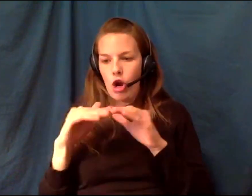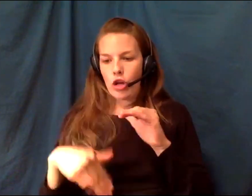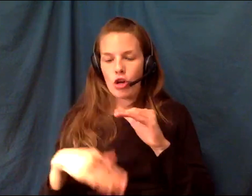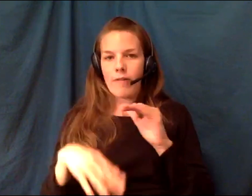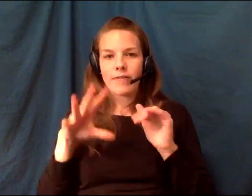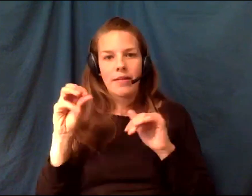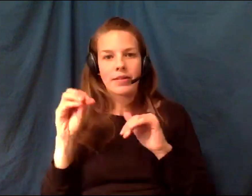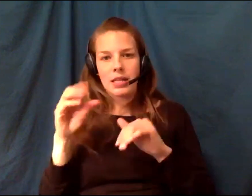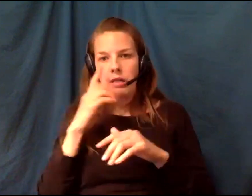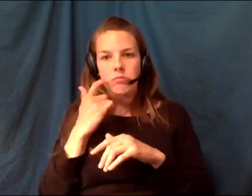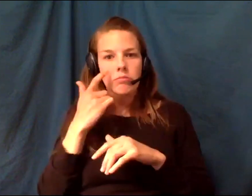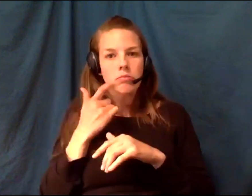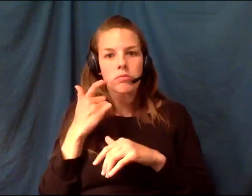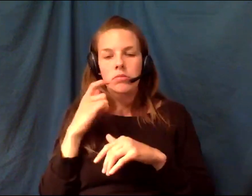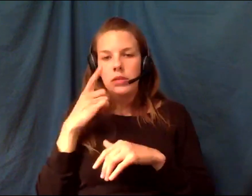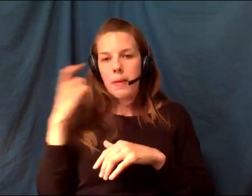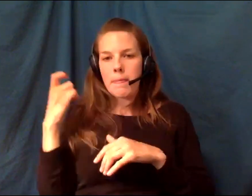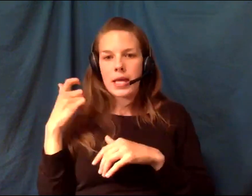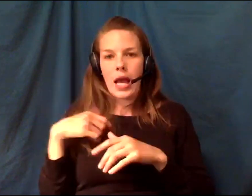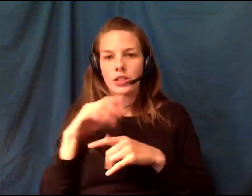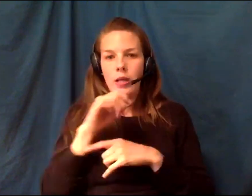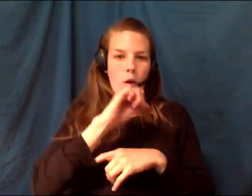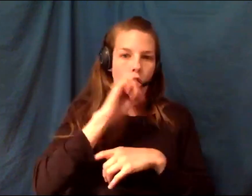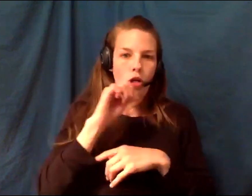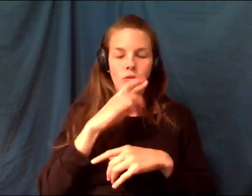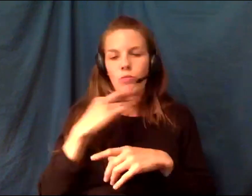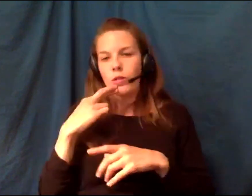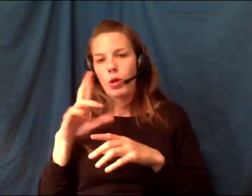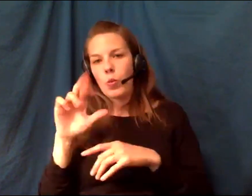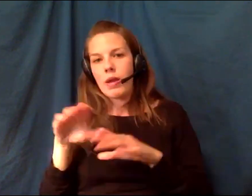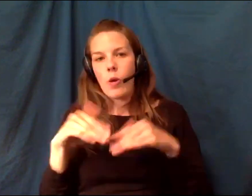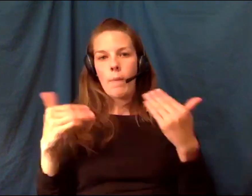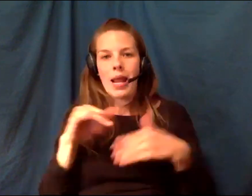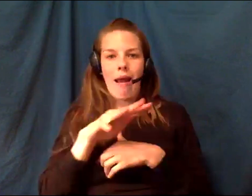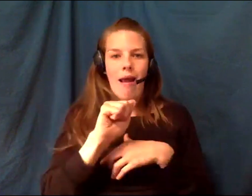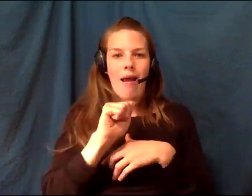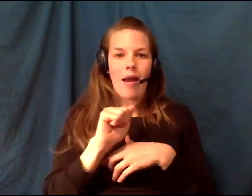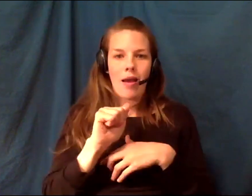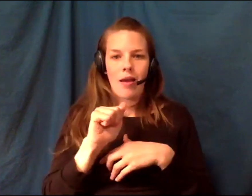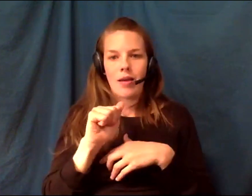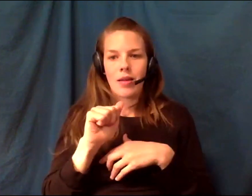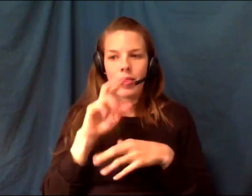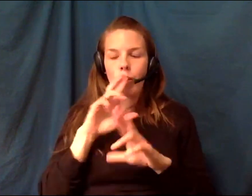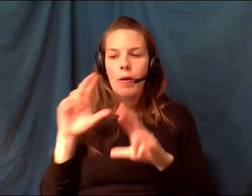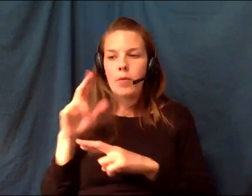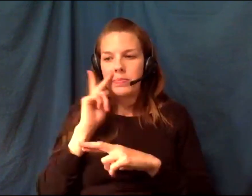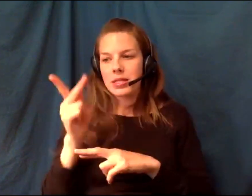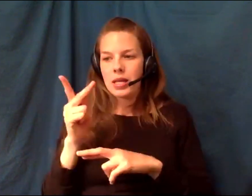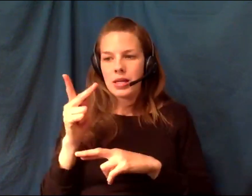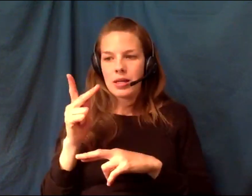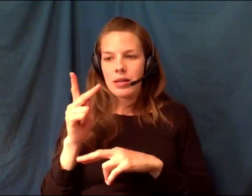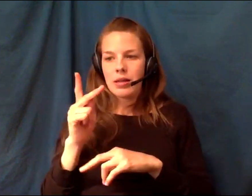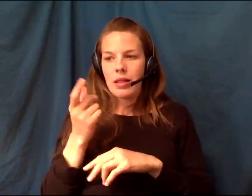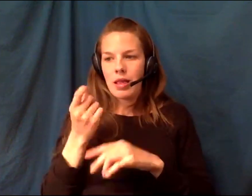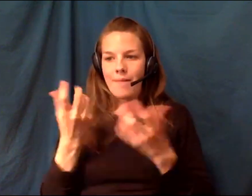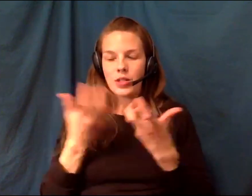are speculating that this is because the bars and restaurants have reopened in Iowa, and anecdotally they reported seeing very little adoption of